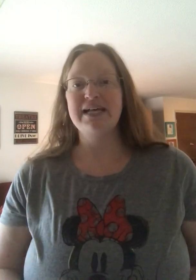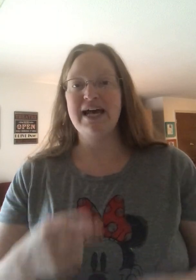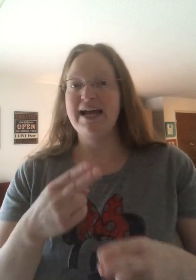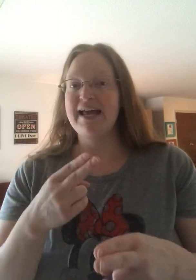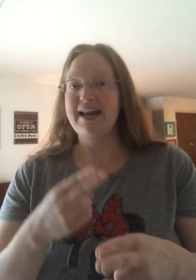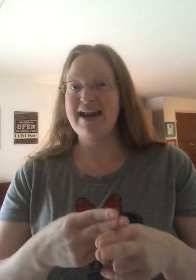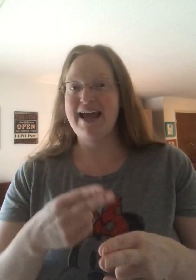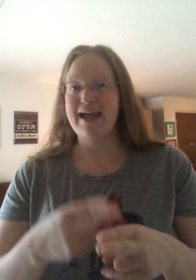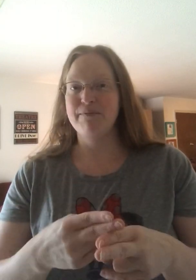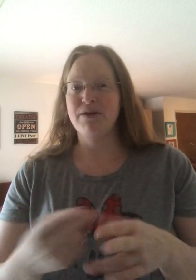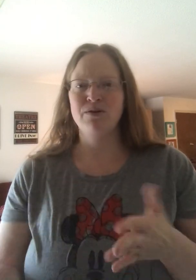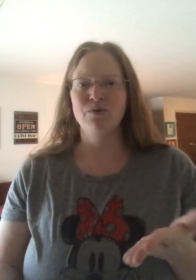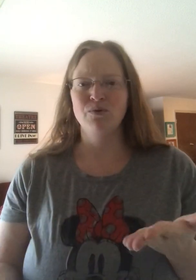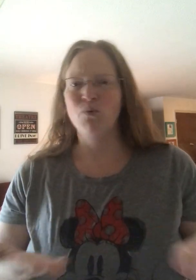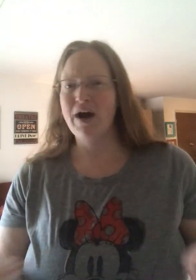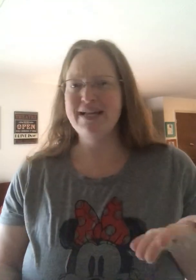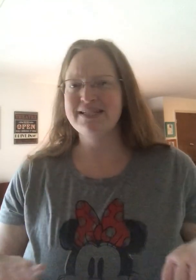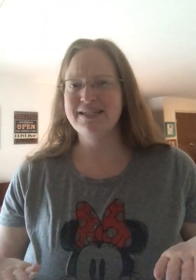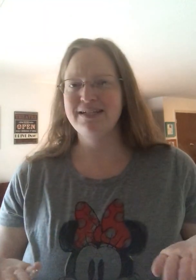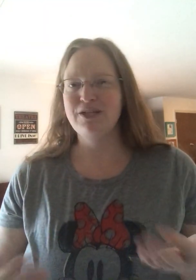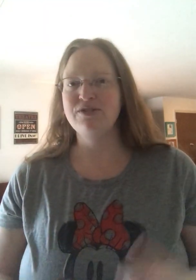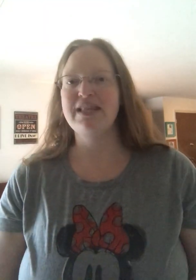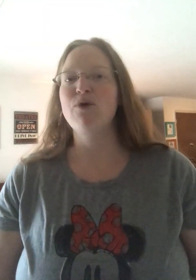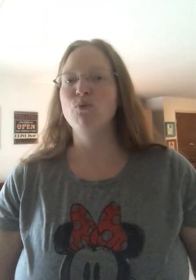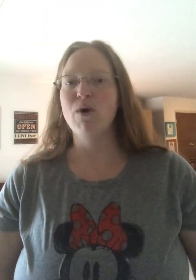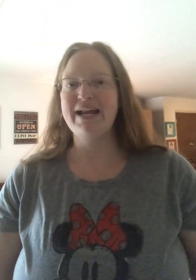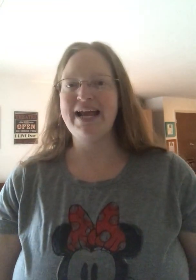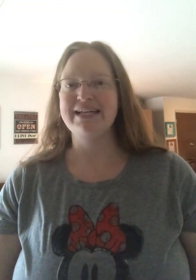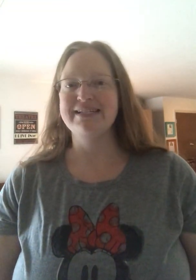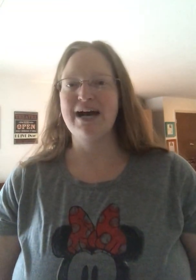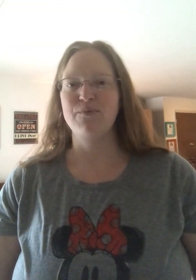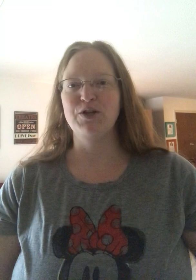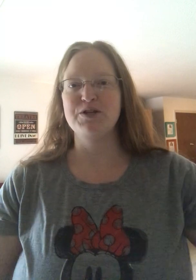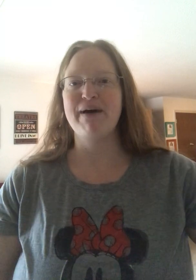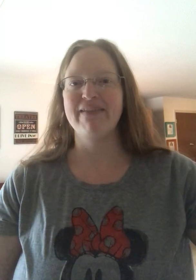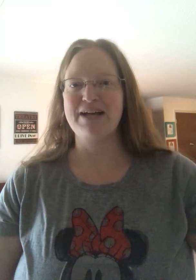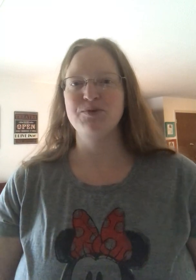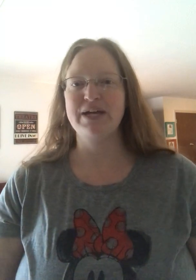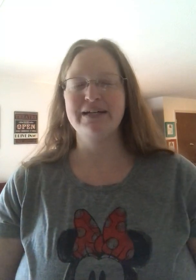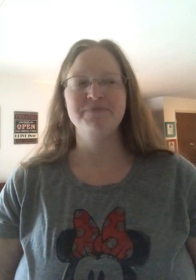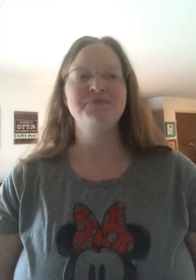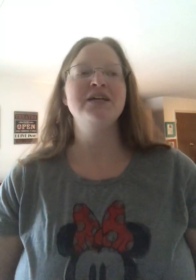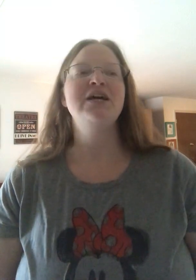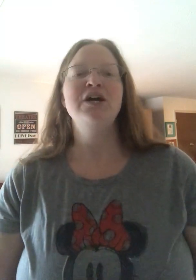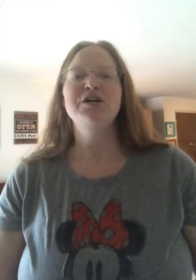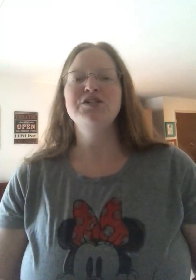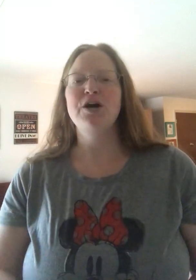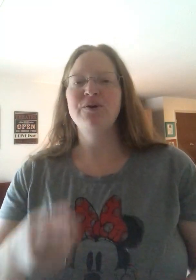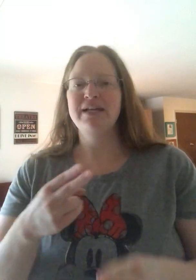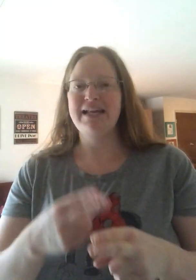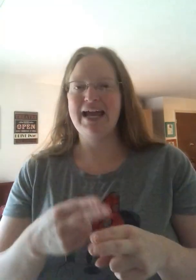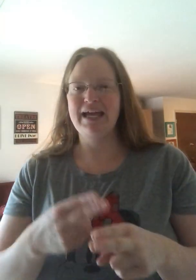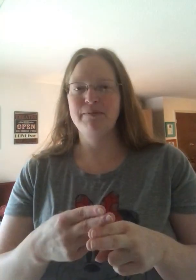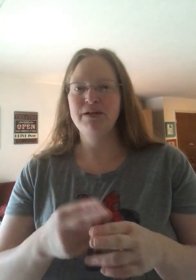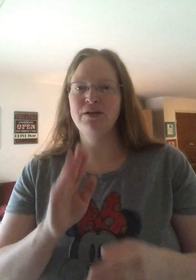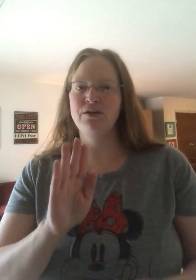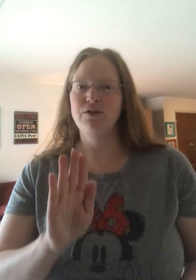say, name, what, using that what hand sign we learned about last week. So, name,